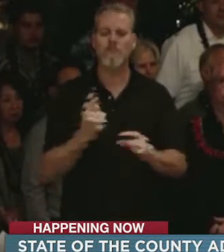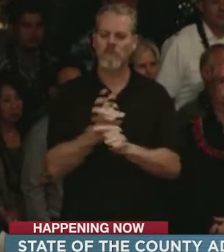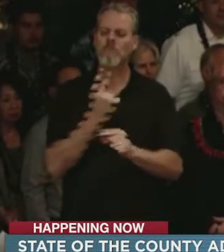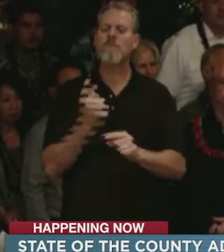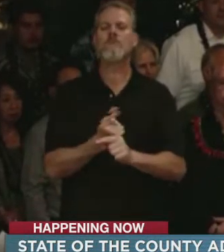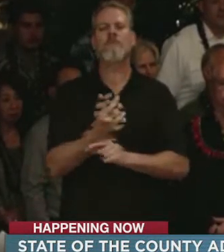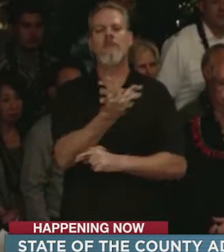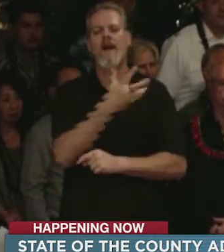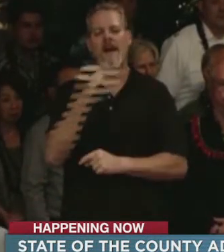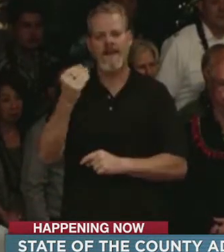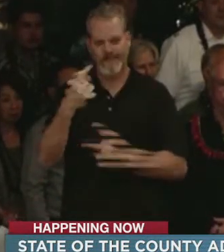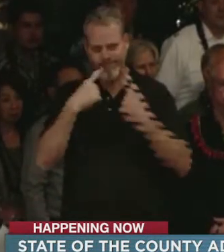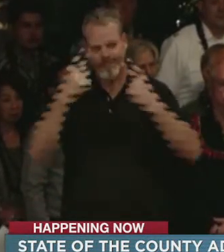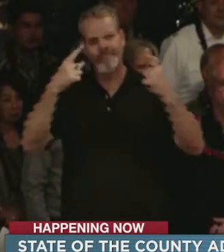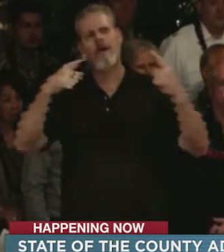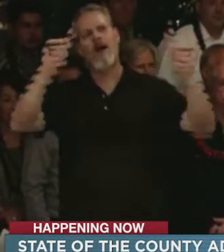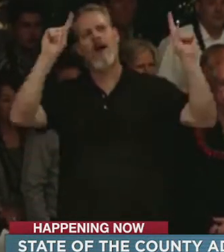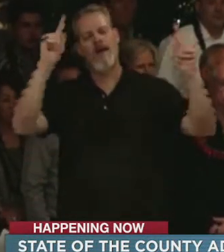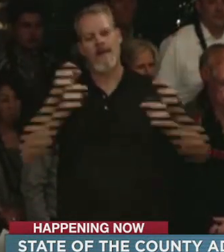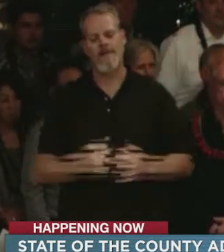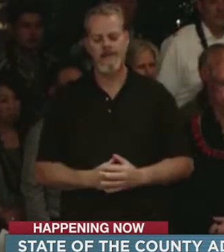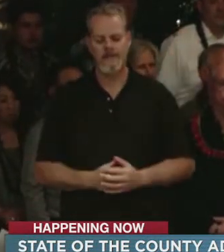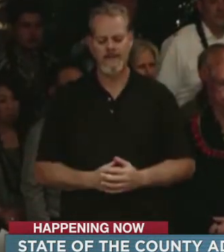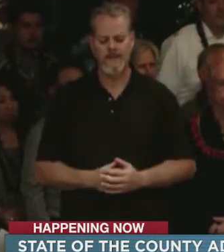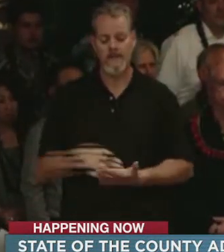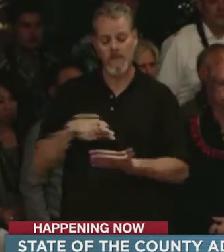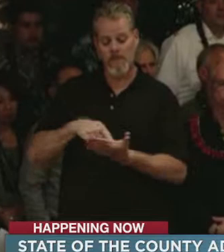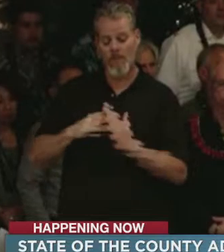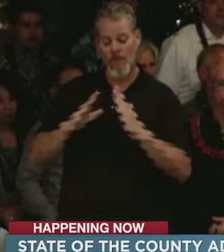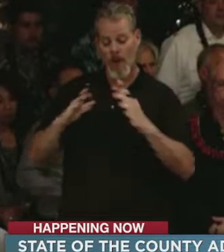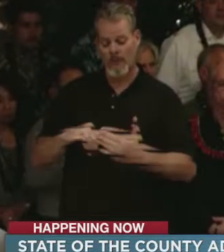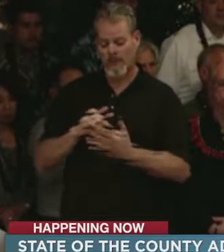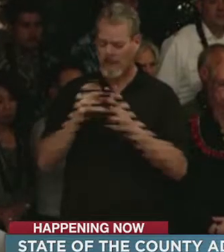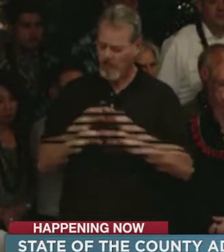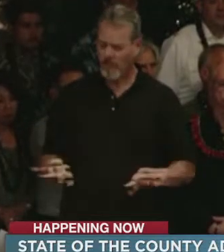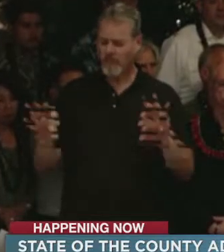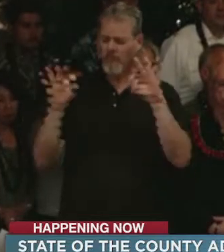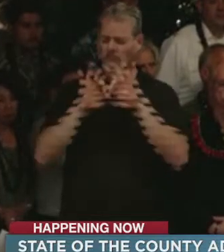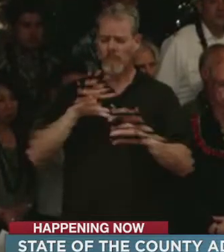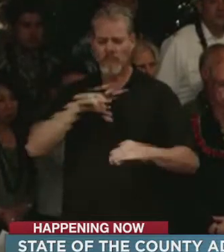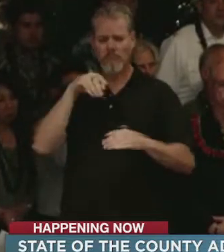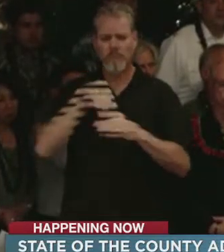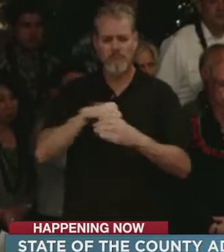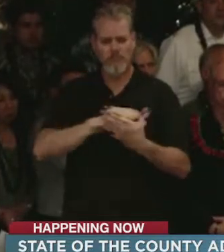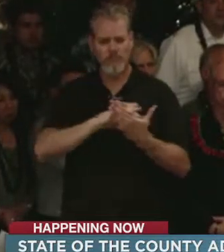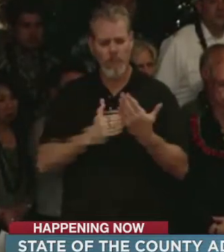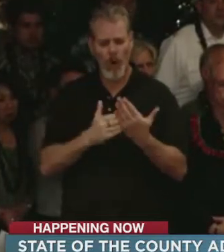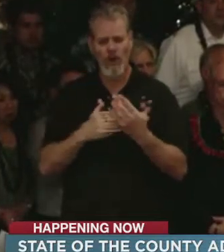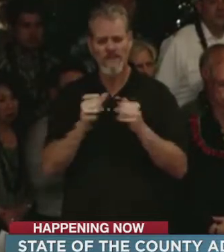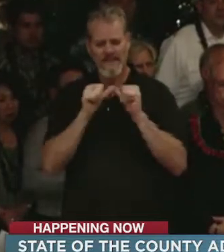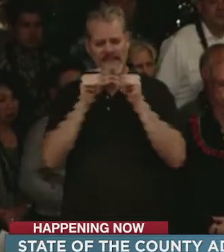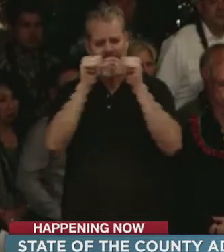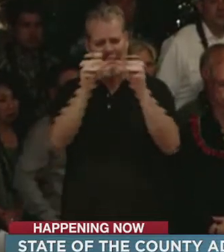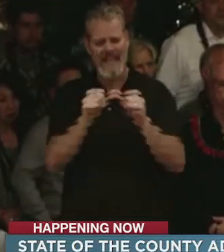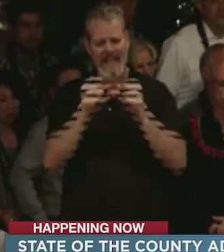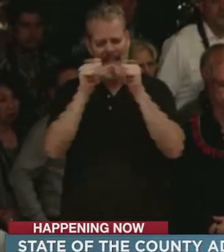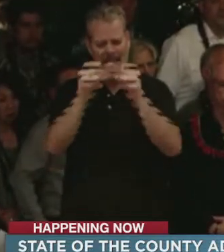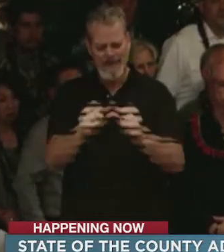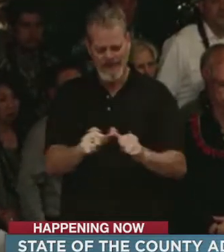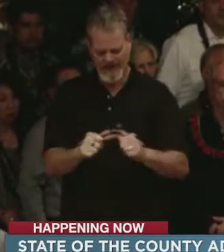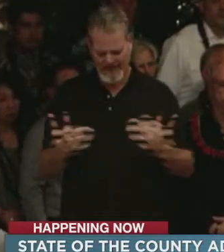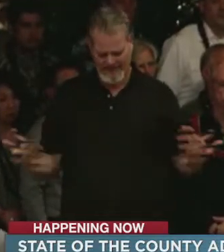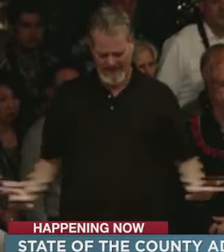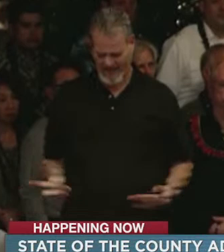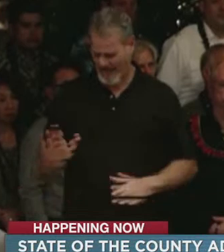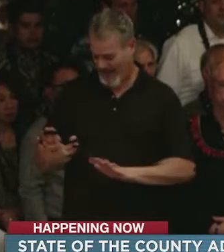and efficiently. Affordable housing is one of the most critical components creating sustainable resilience where our keiki will be able to raise